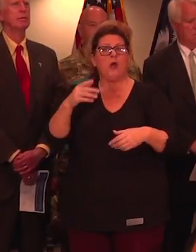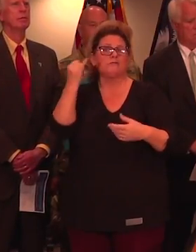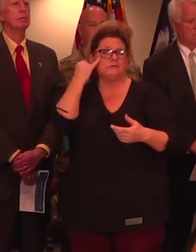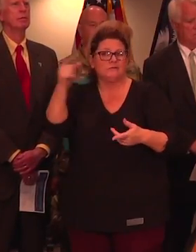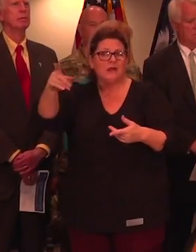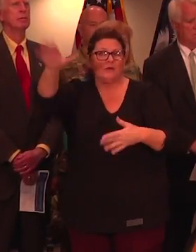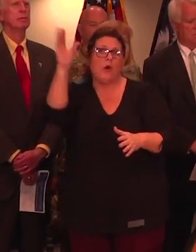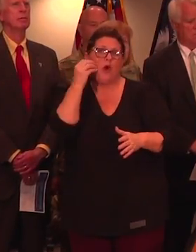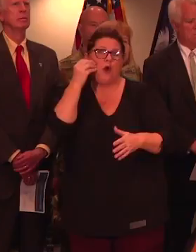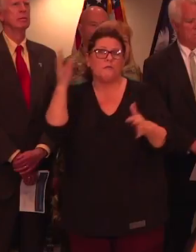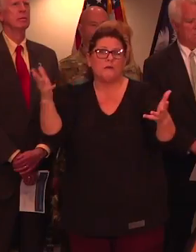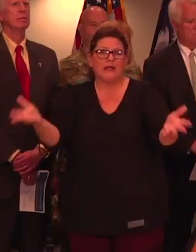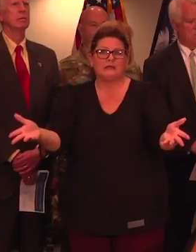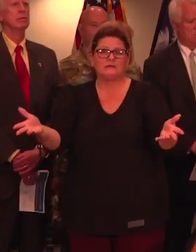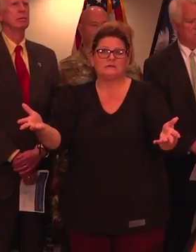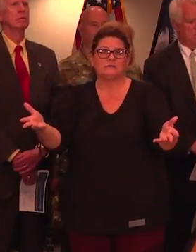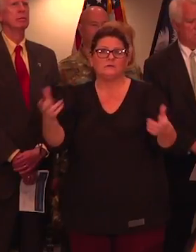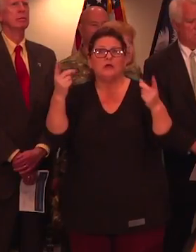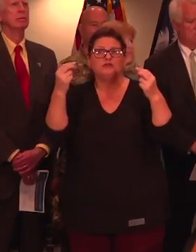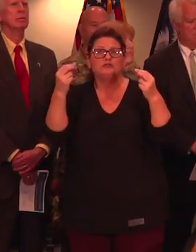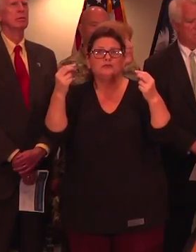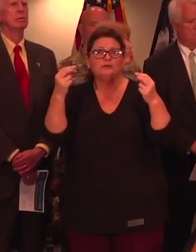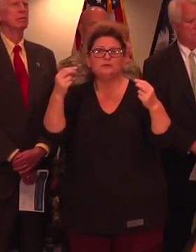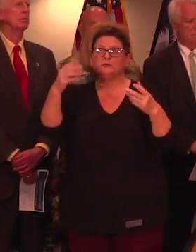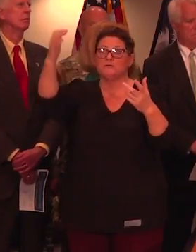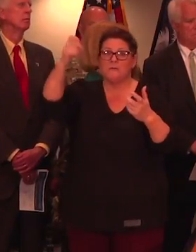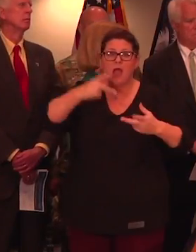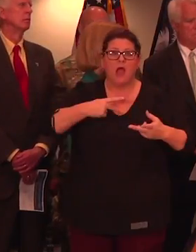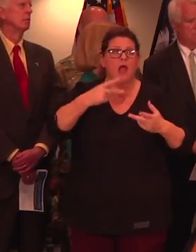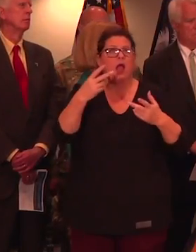the measures to use these students going forward?